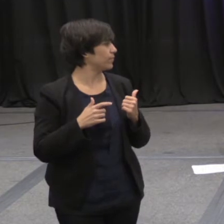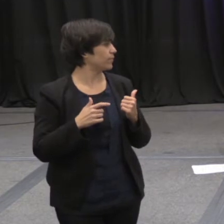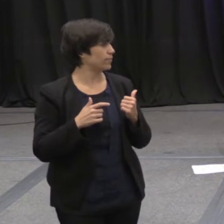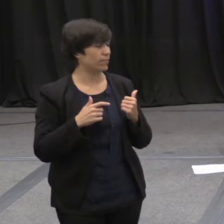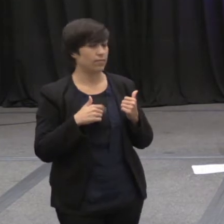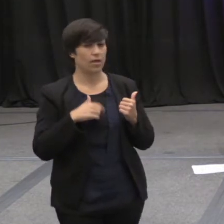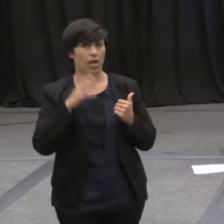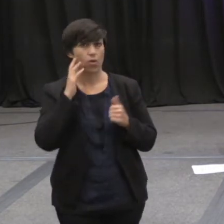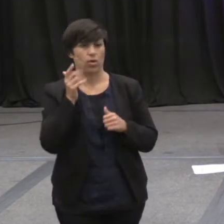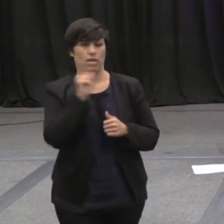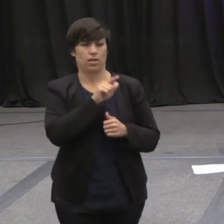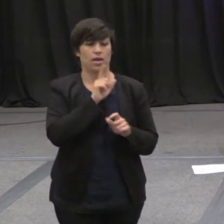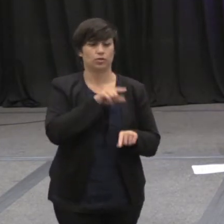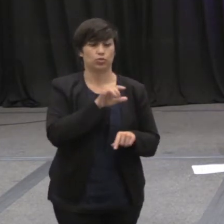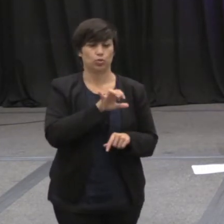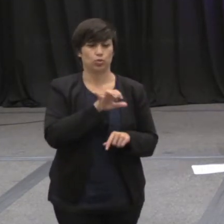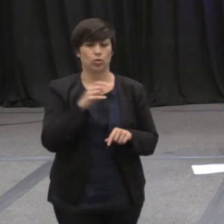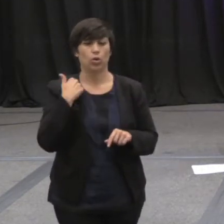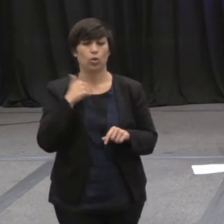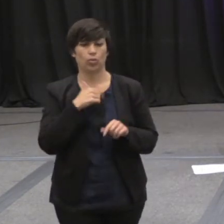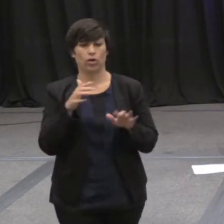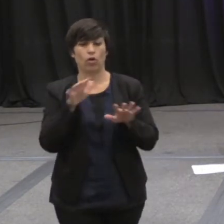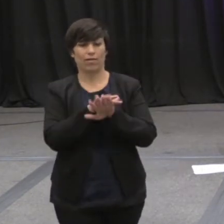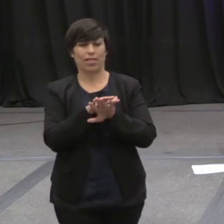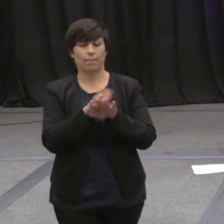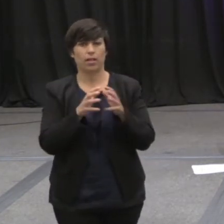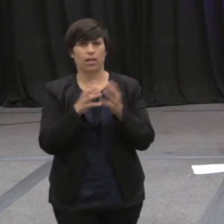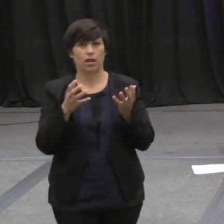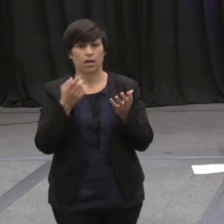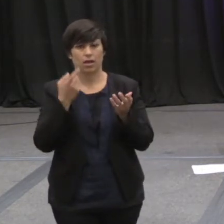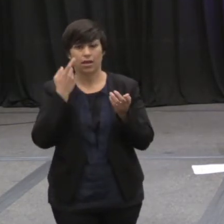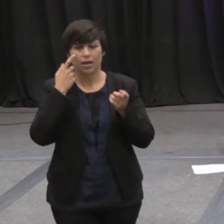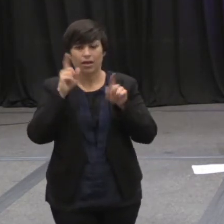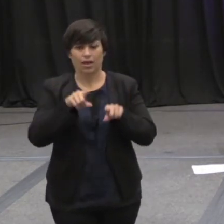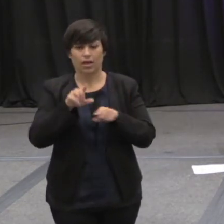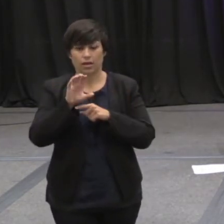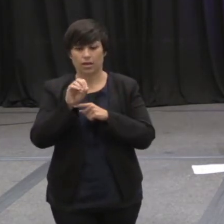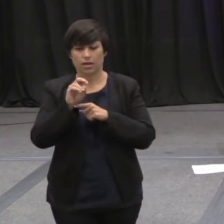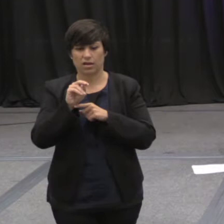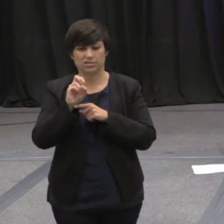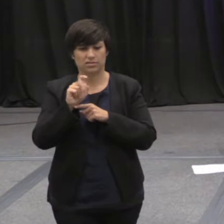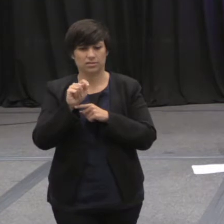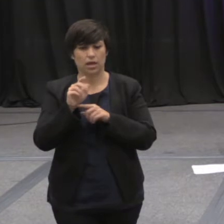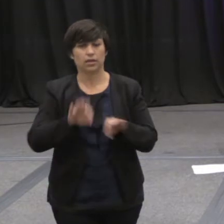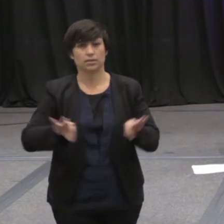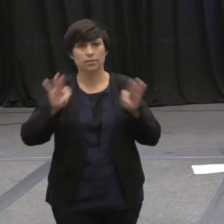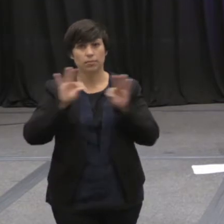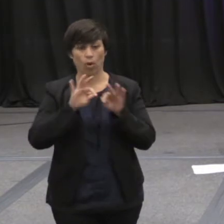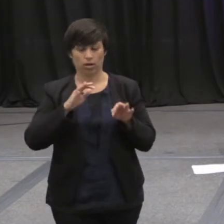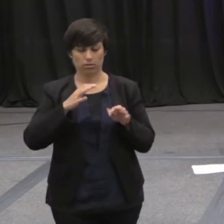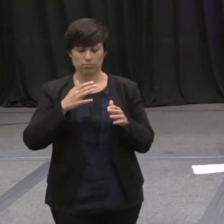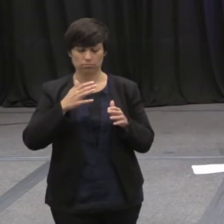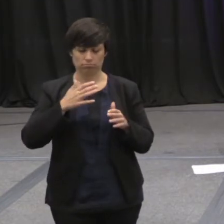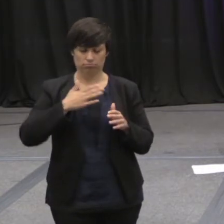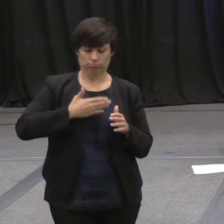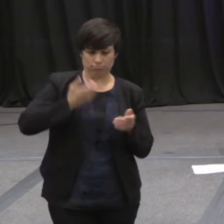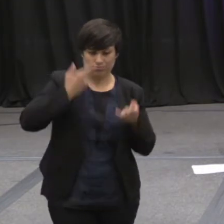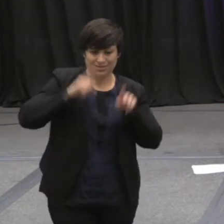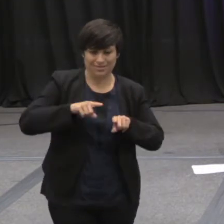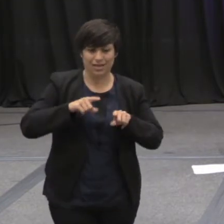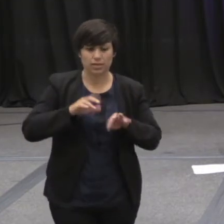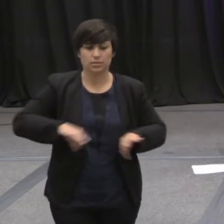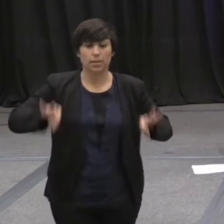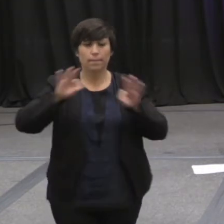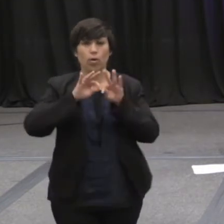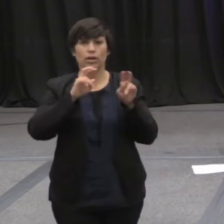answer as well. This is, because this is one of the places we overlap quite a bit. Consent is really important. It's a really important issue for me. And